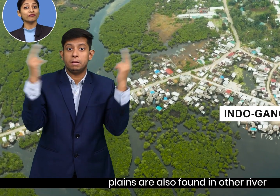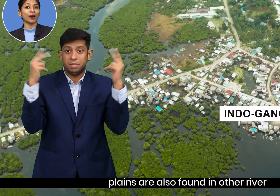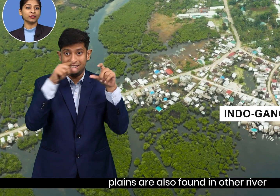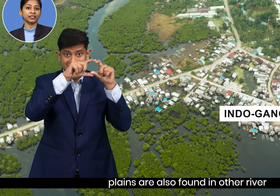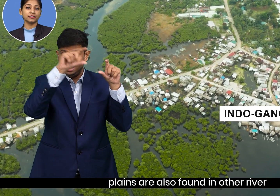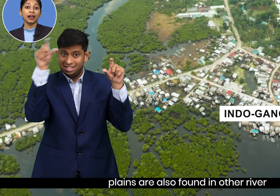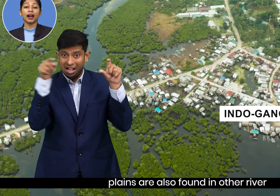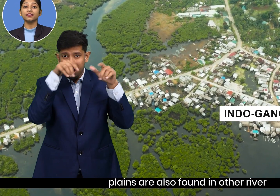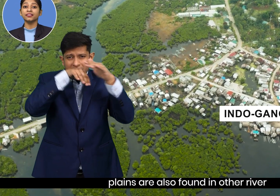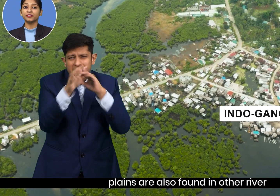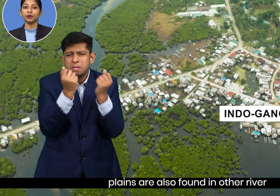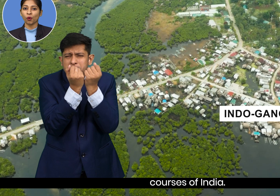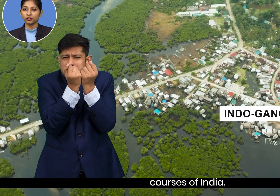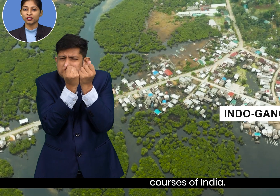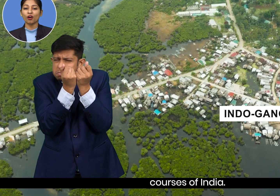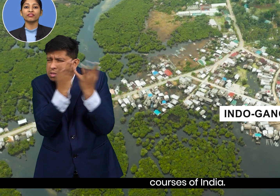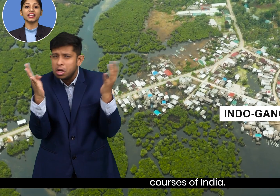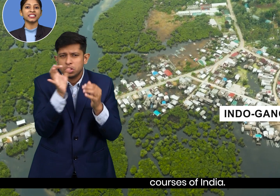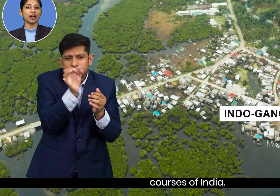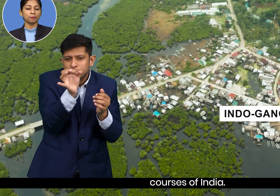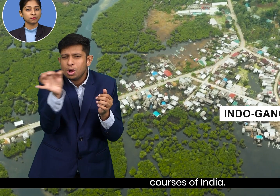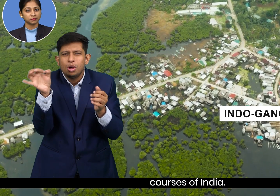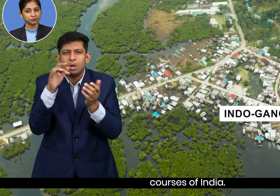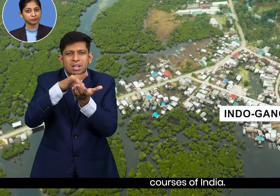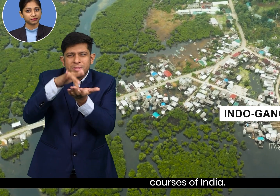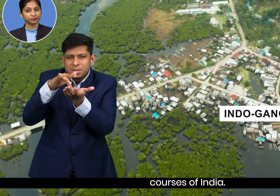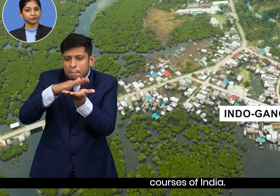also found in other river courses of India.